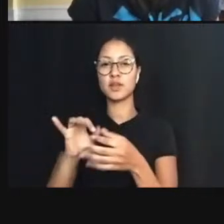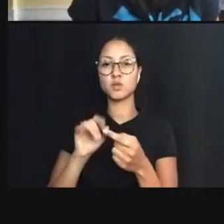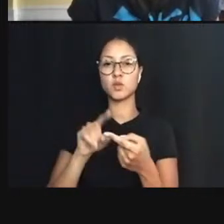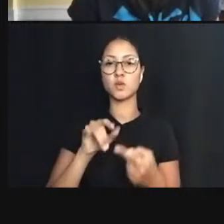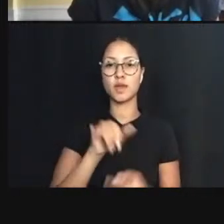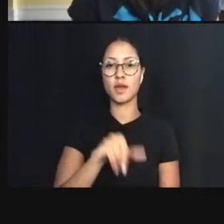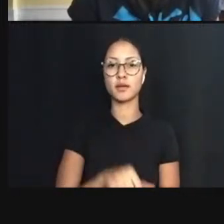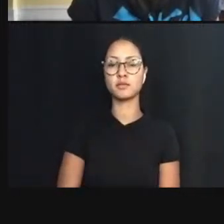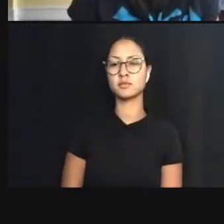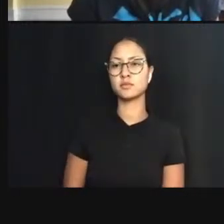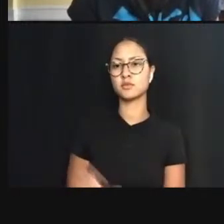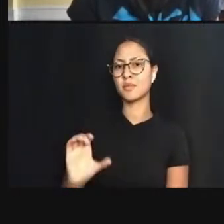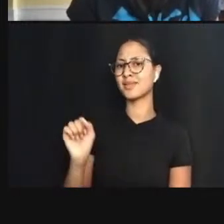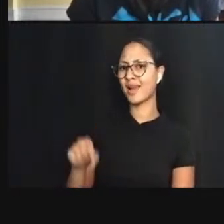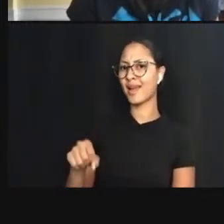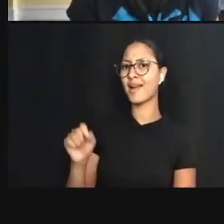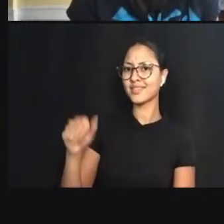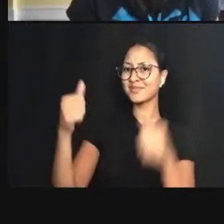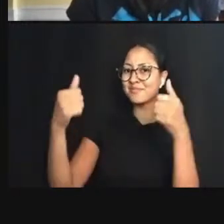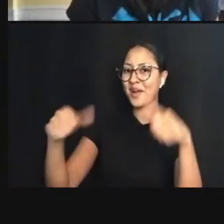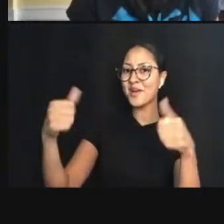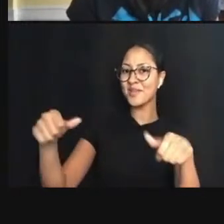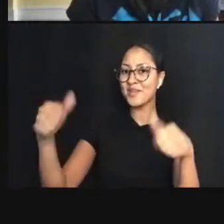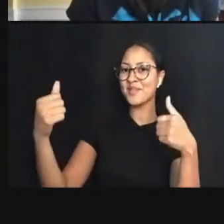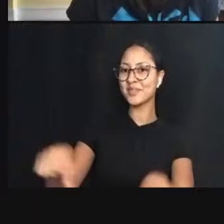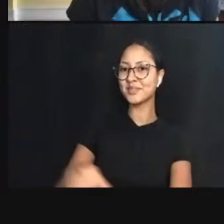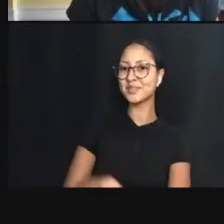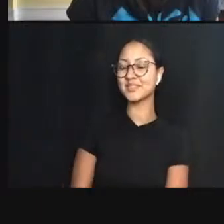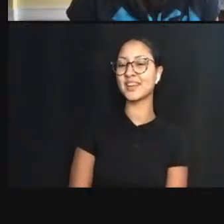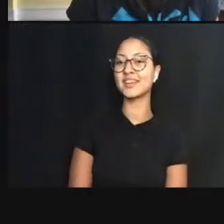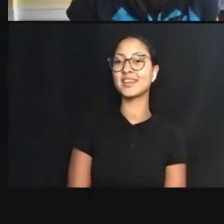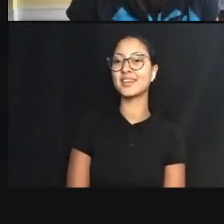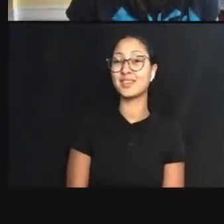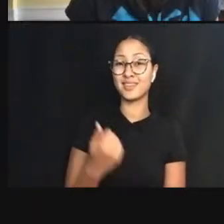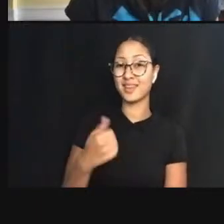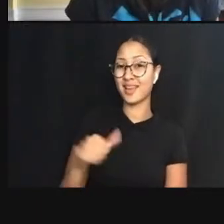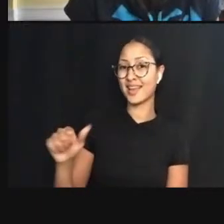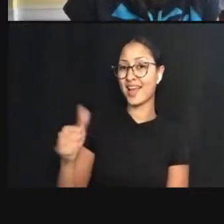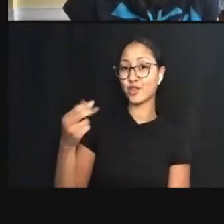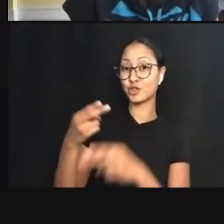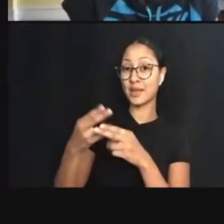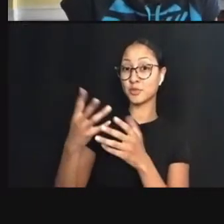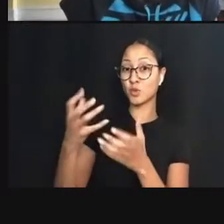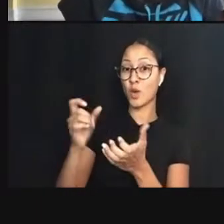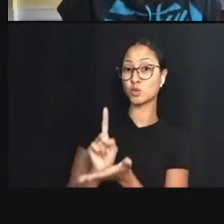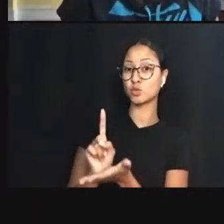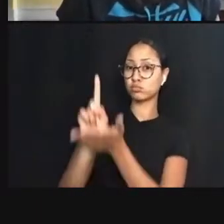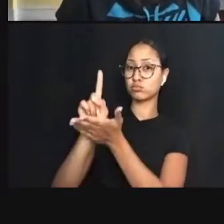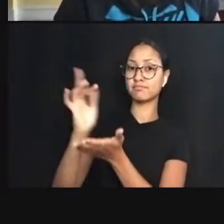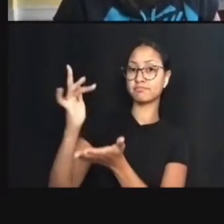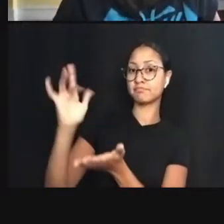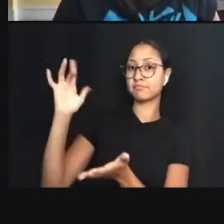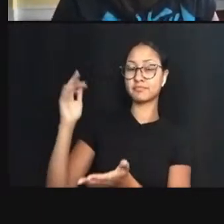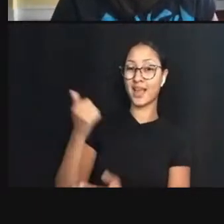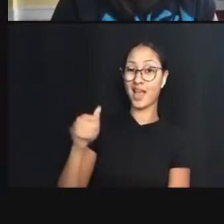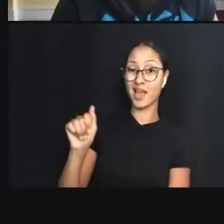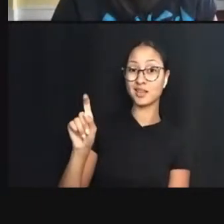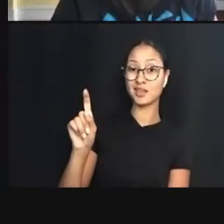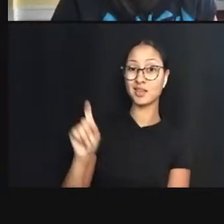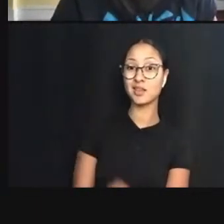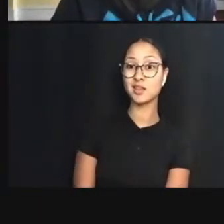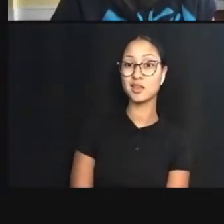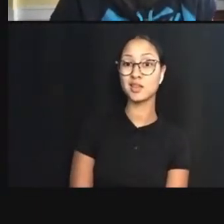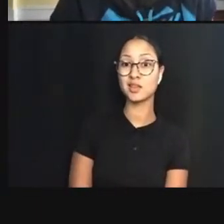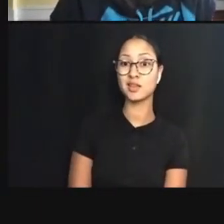know. Any names that you all want to lift up? We've lifted up a couple, but any names? Charmaine